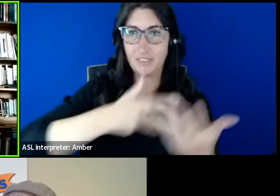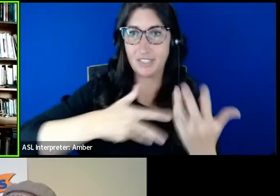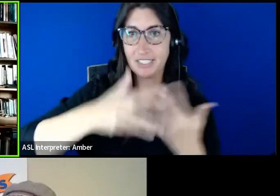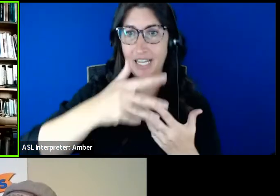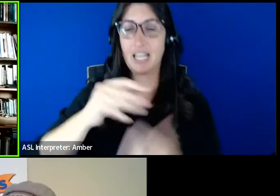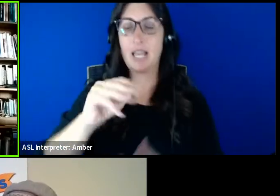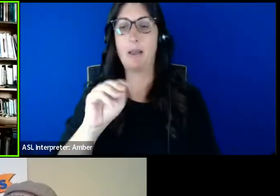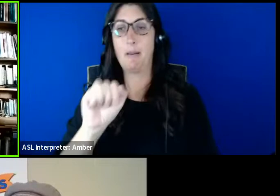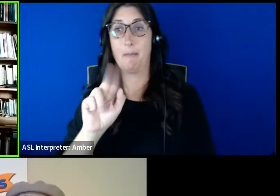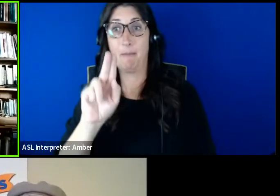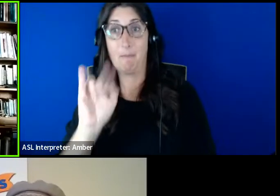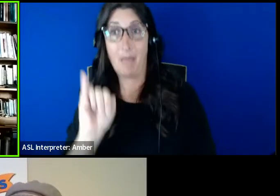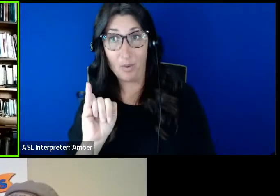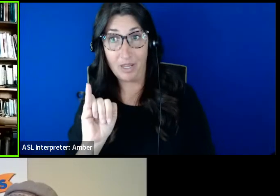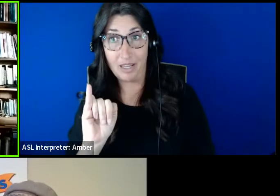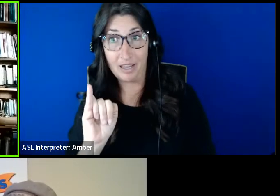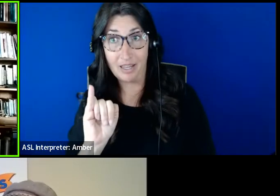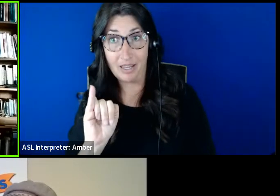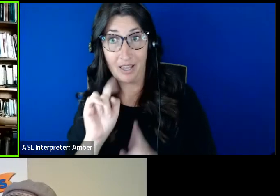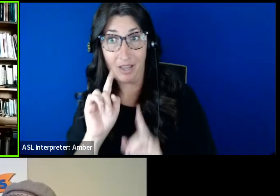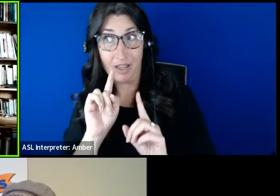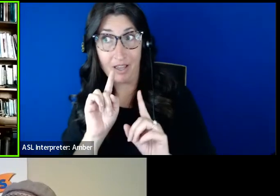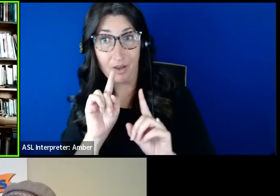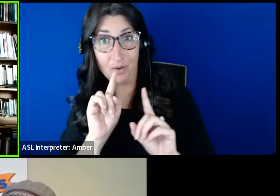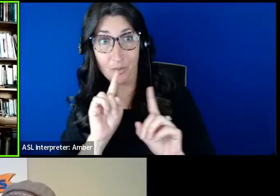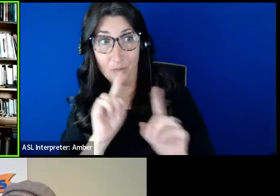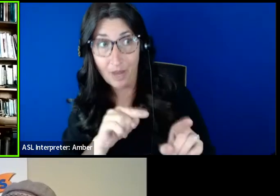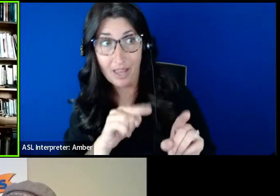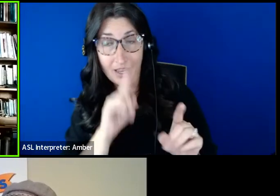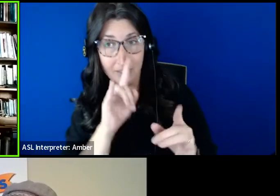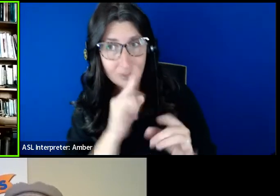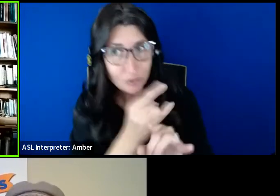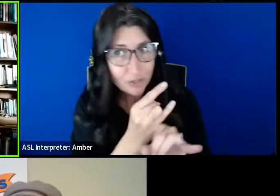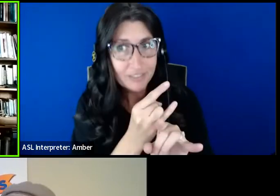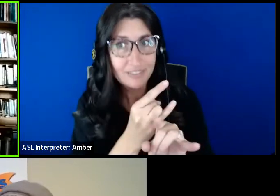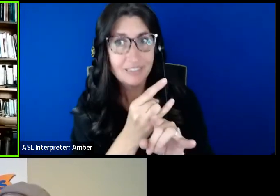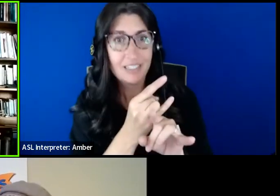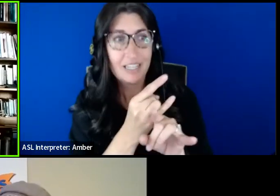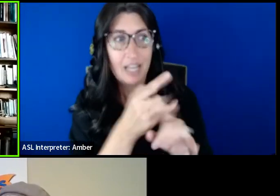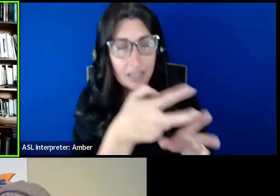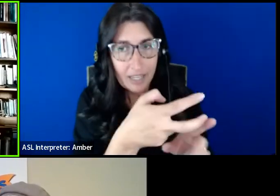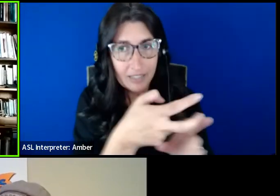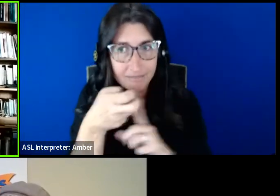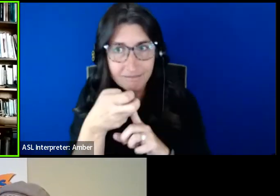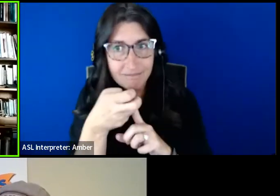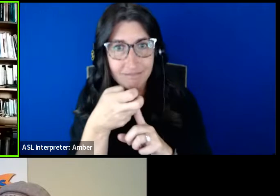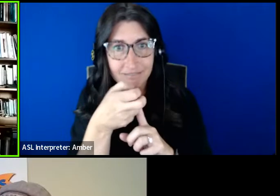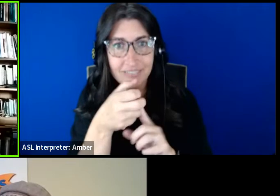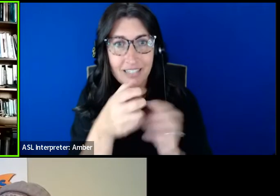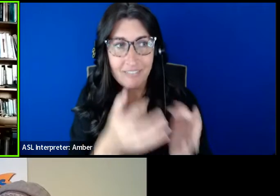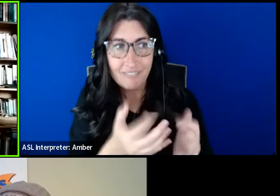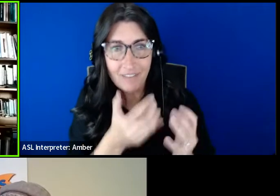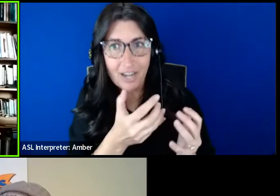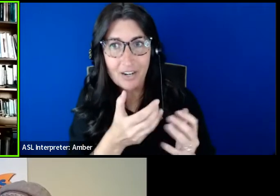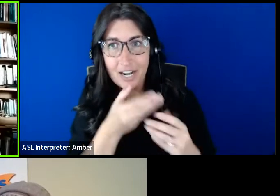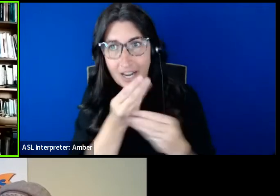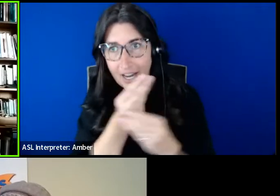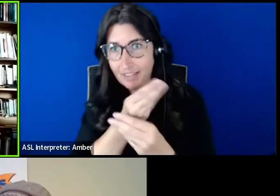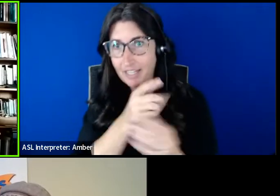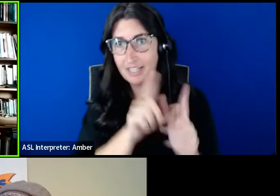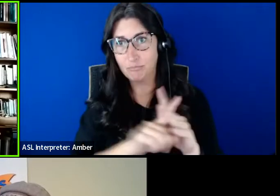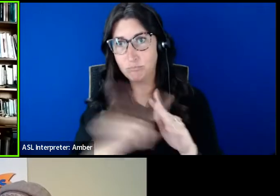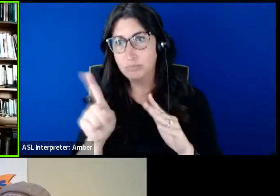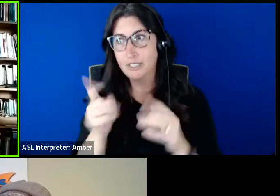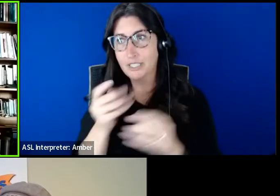Maui went and tricked them and actually smuggle fire out from them and then share it widely with